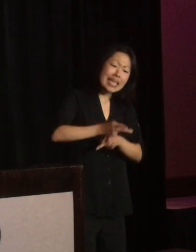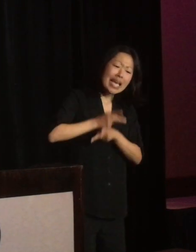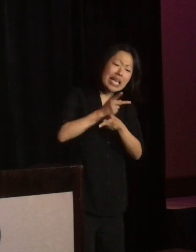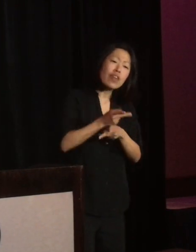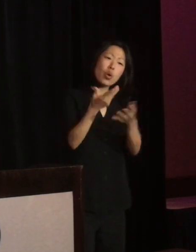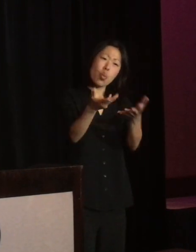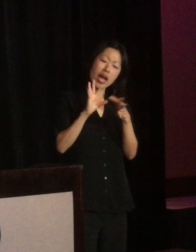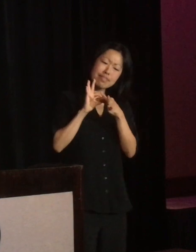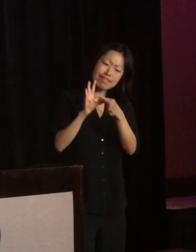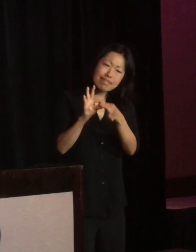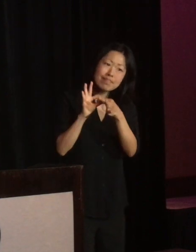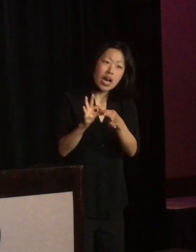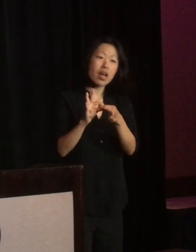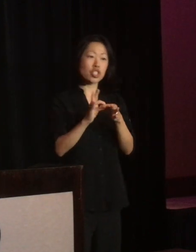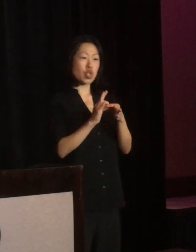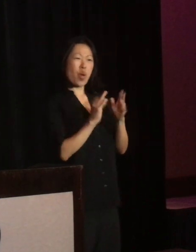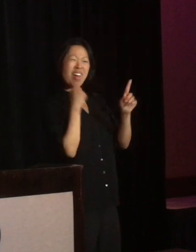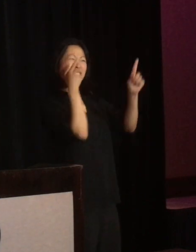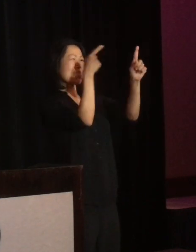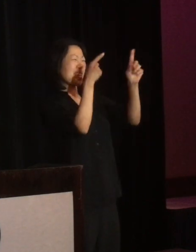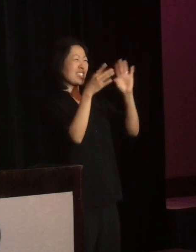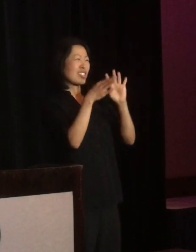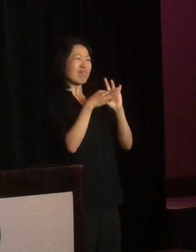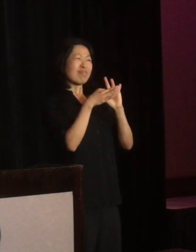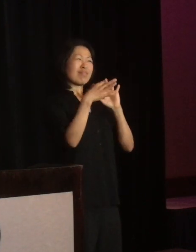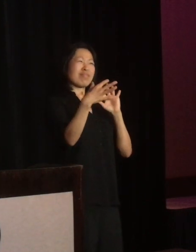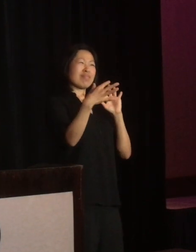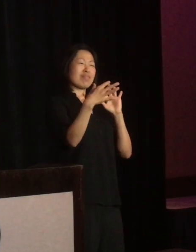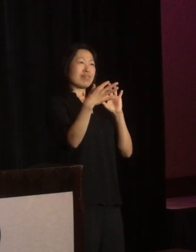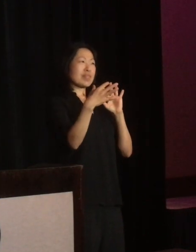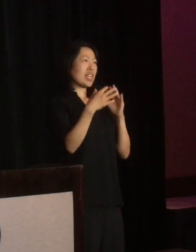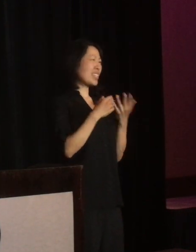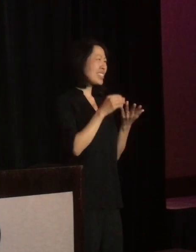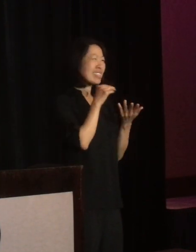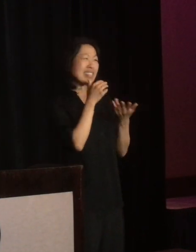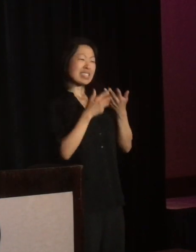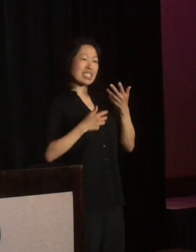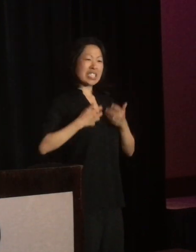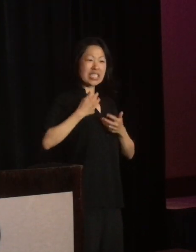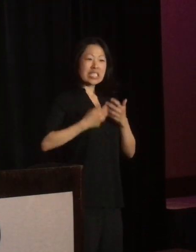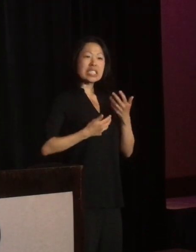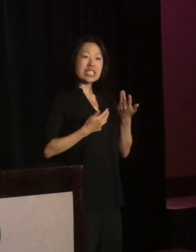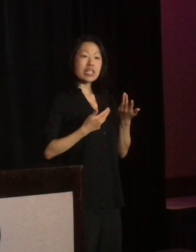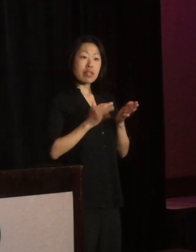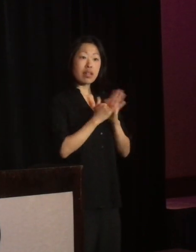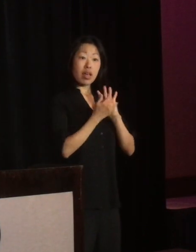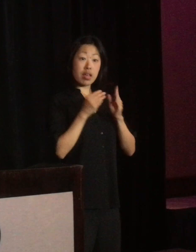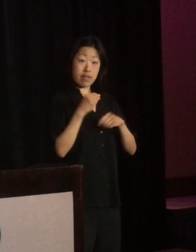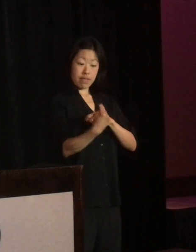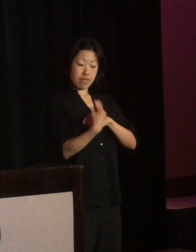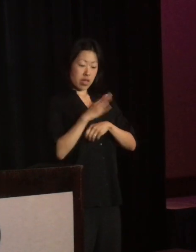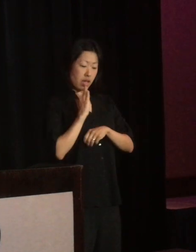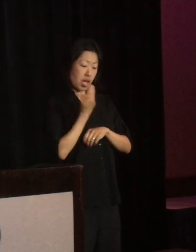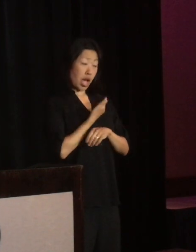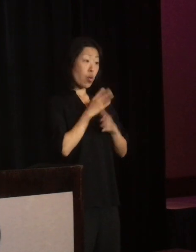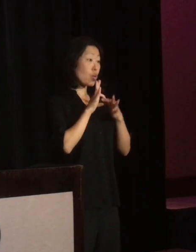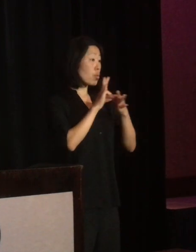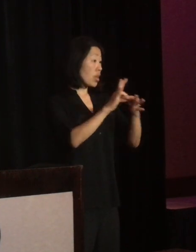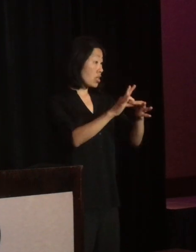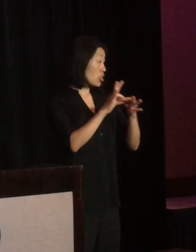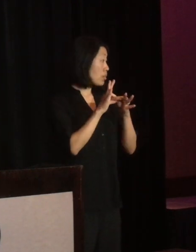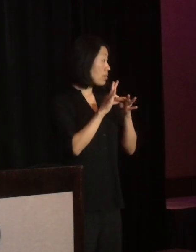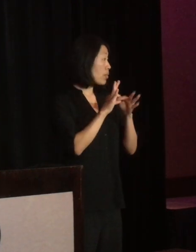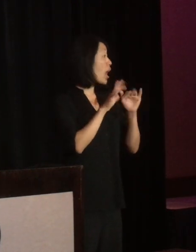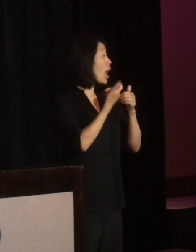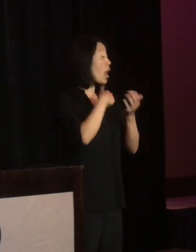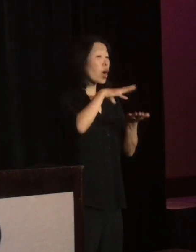has a huge impact on how we think about relationships as we grow older, how we learn to trust or